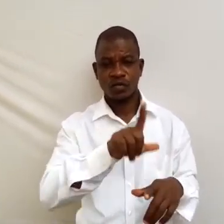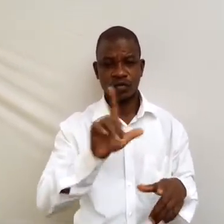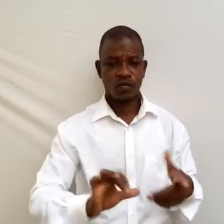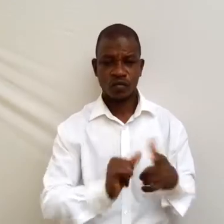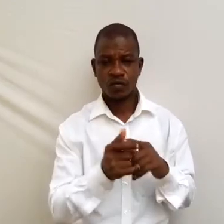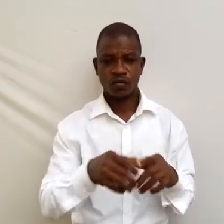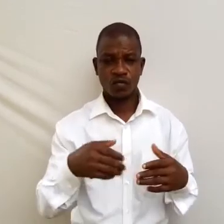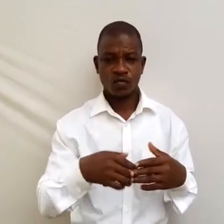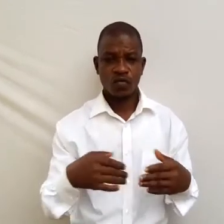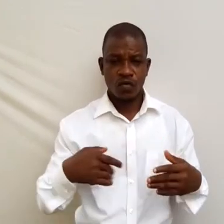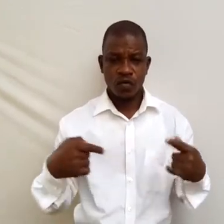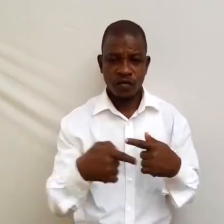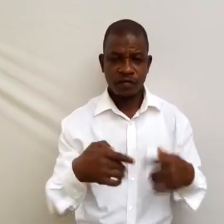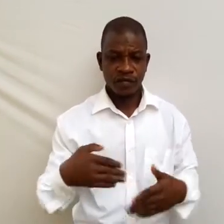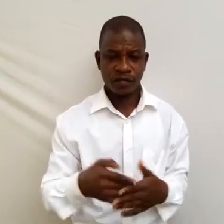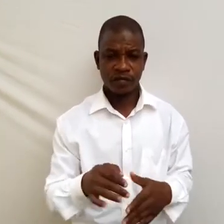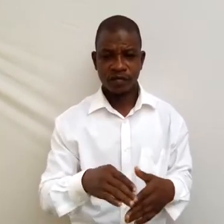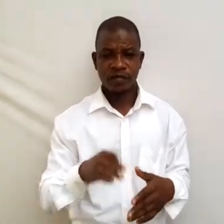pain, low back pain,